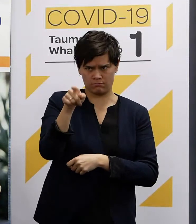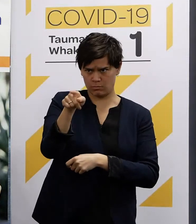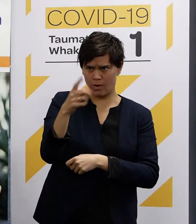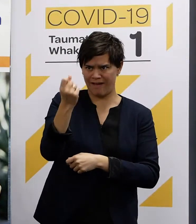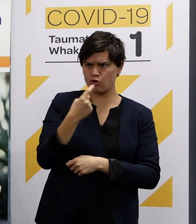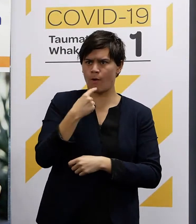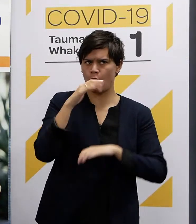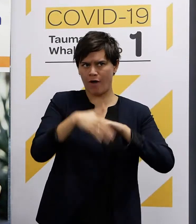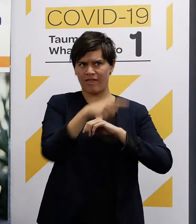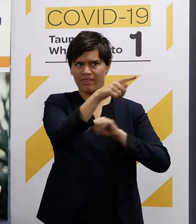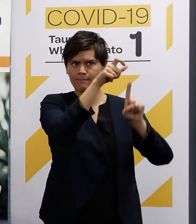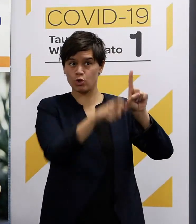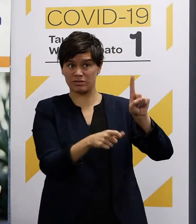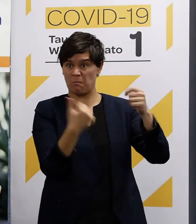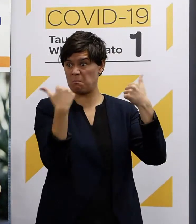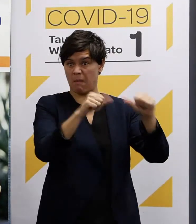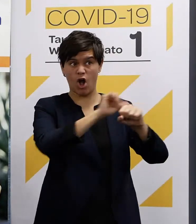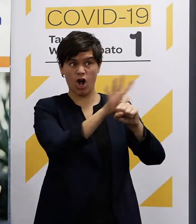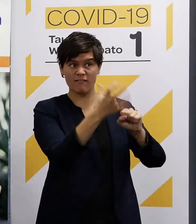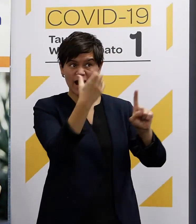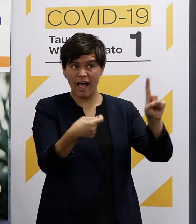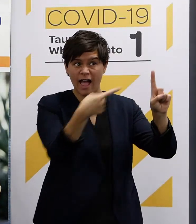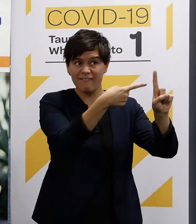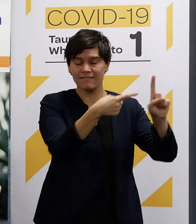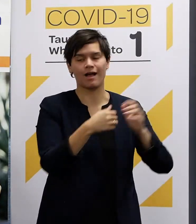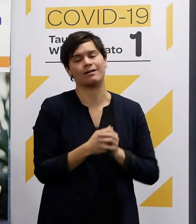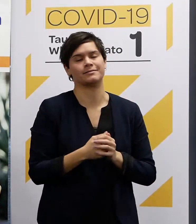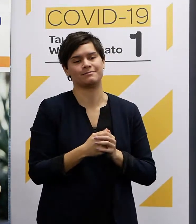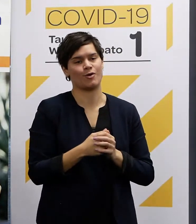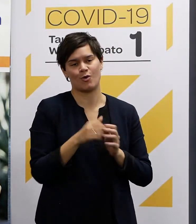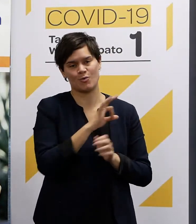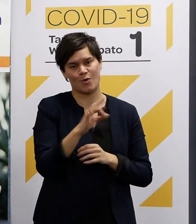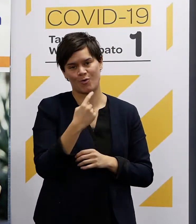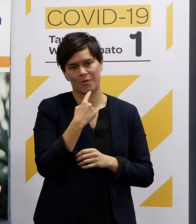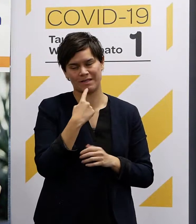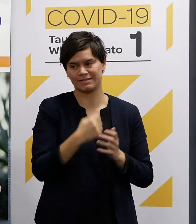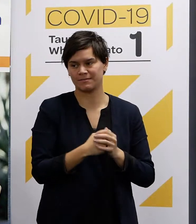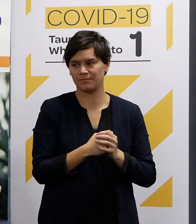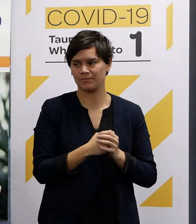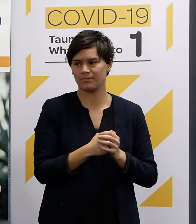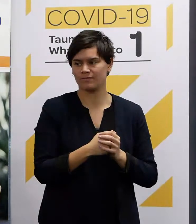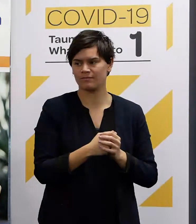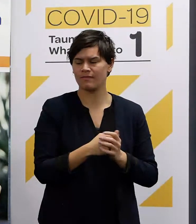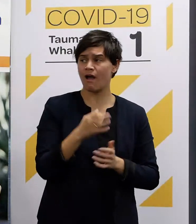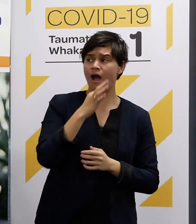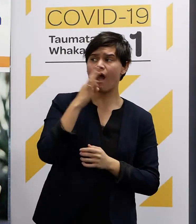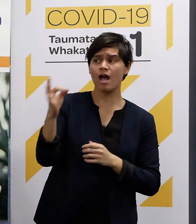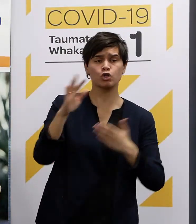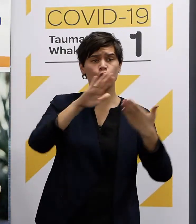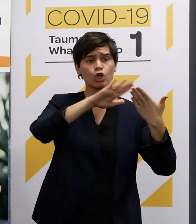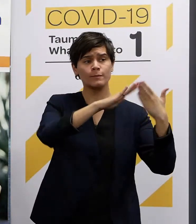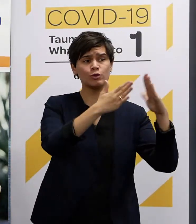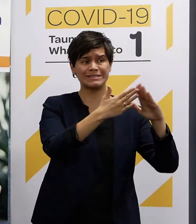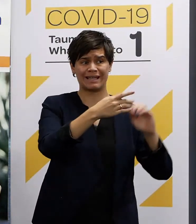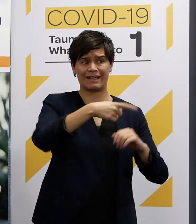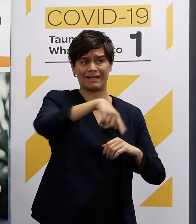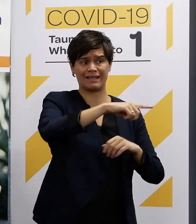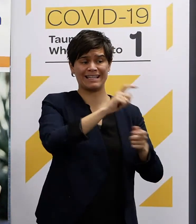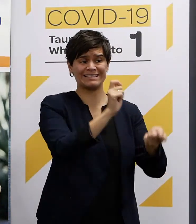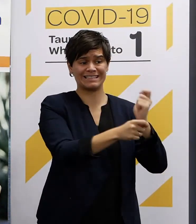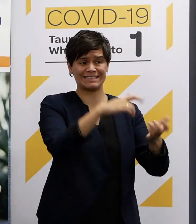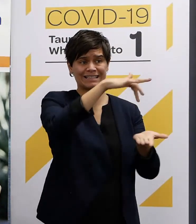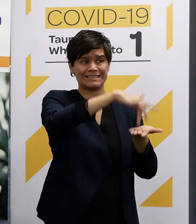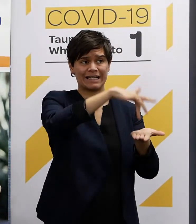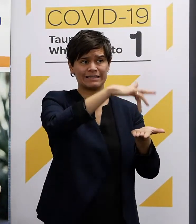Do we Derek, have enough? maybe a couple of more questions. Do we have enough CVACs? Is the reported 4-hour waits? Yeah. Just big surge in demand. Do we have more?